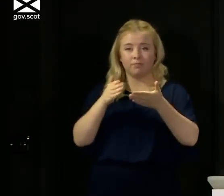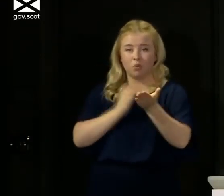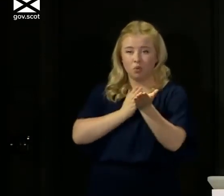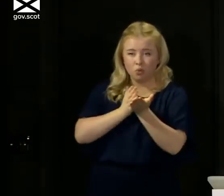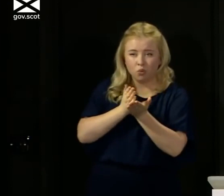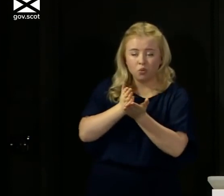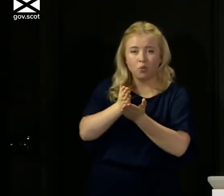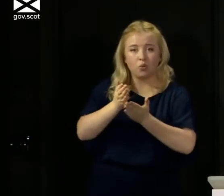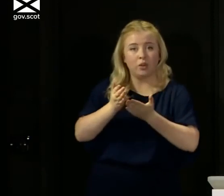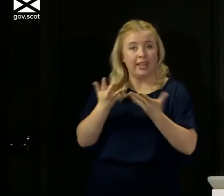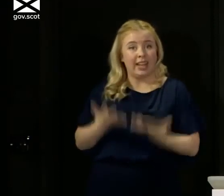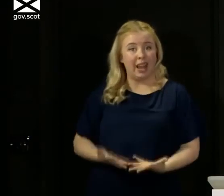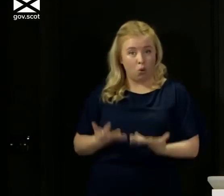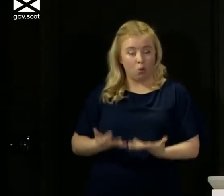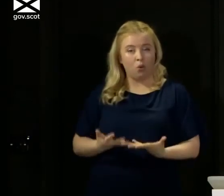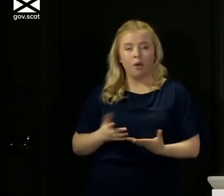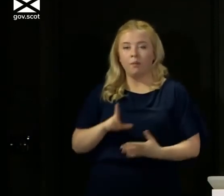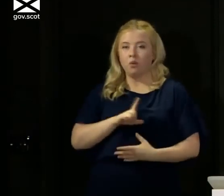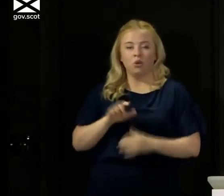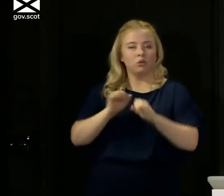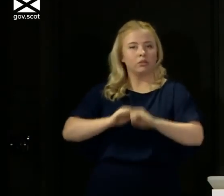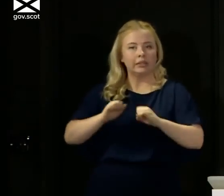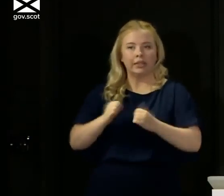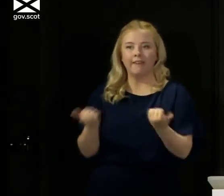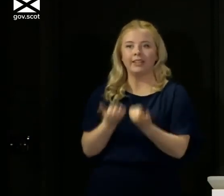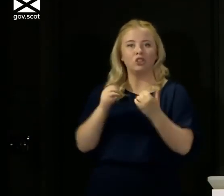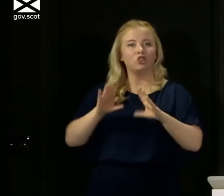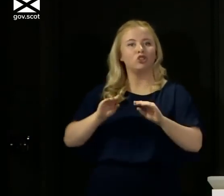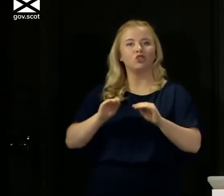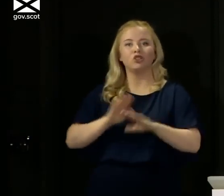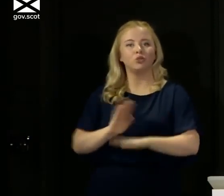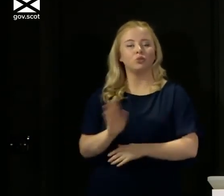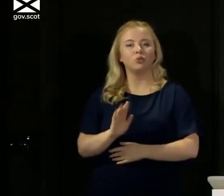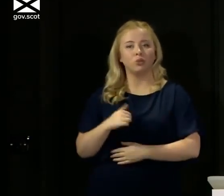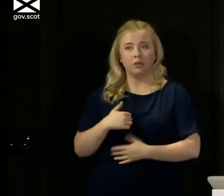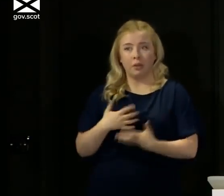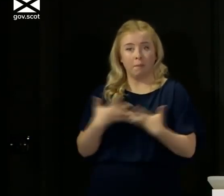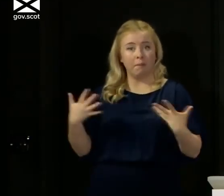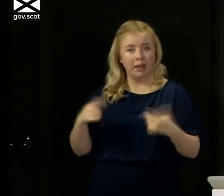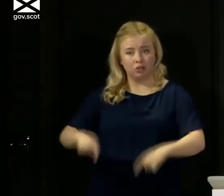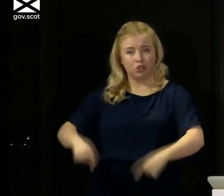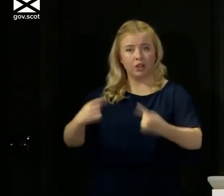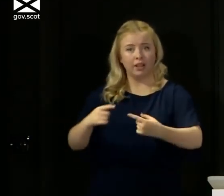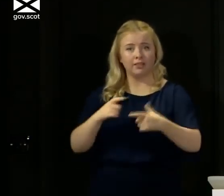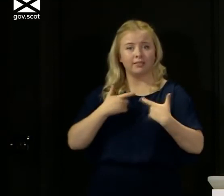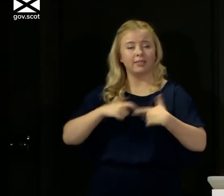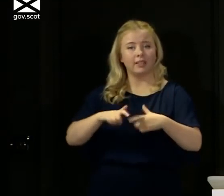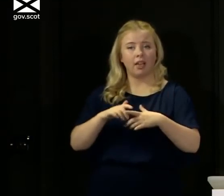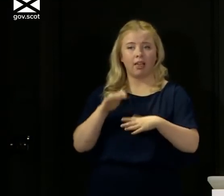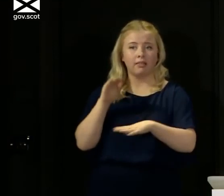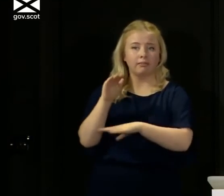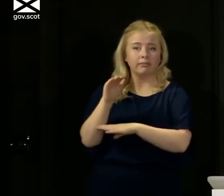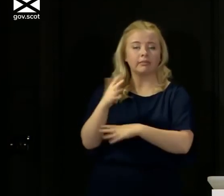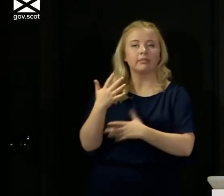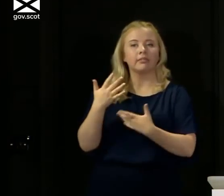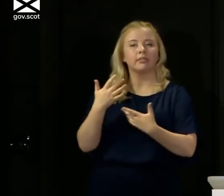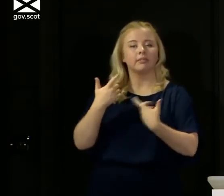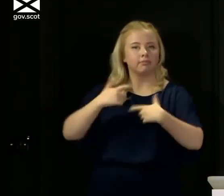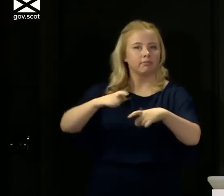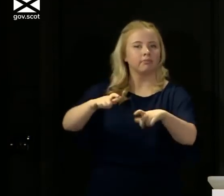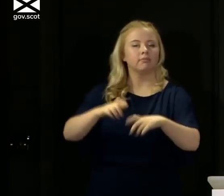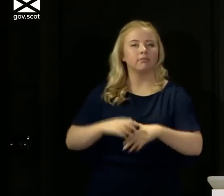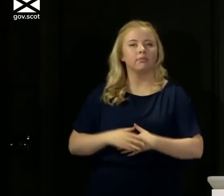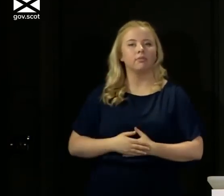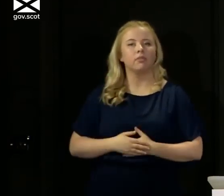us through the here and now, because we are not out of this yet, and there is a big challenge still lying ahead of us. Now, we will come